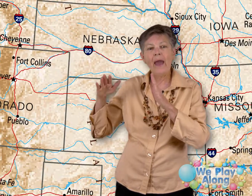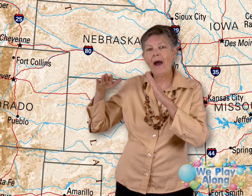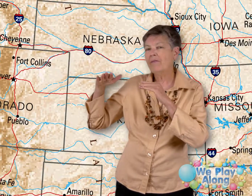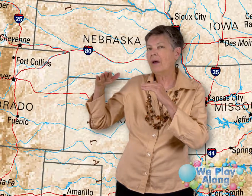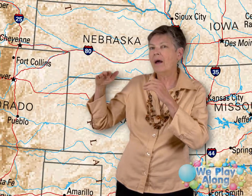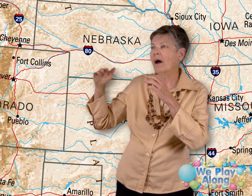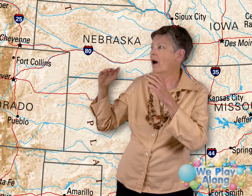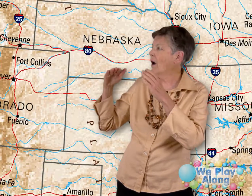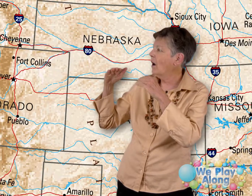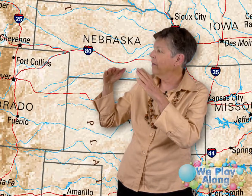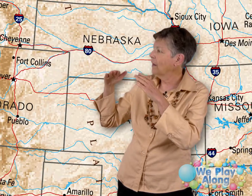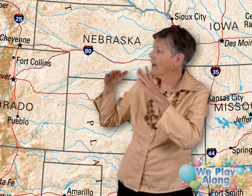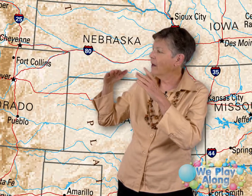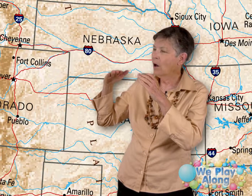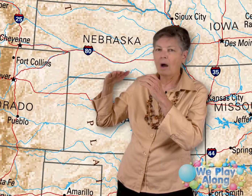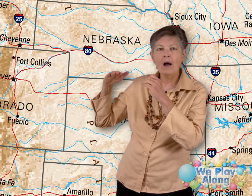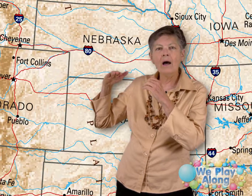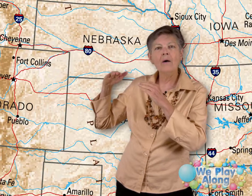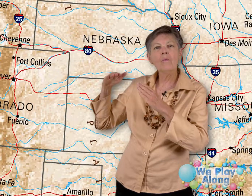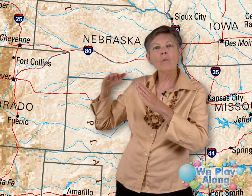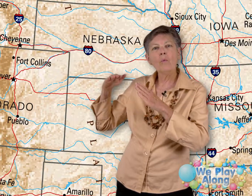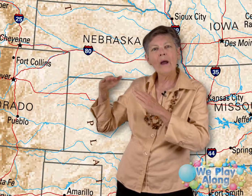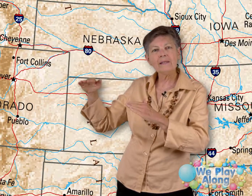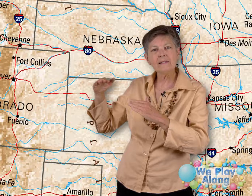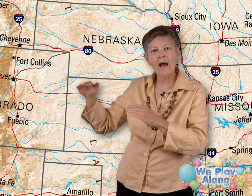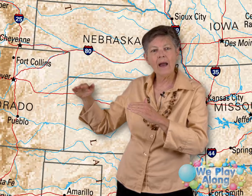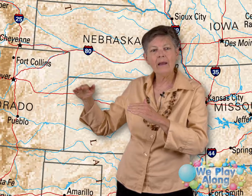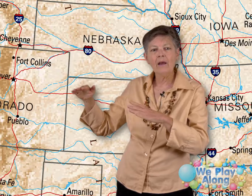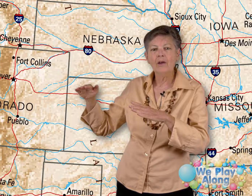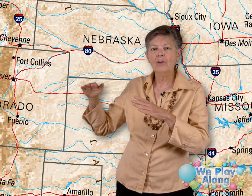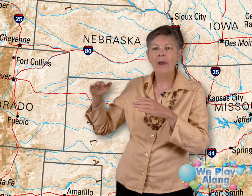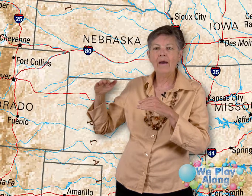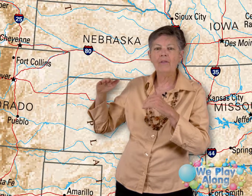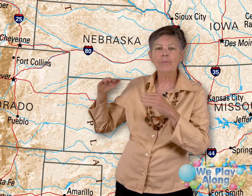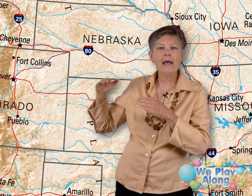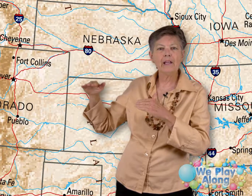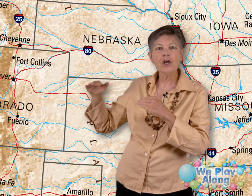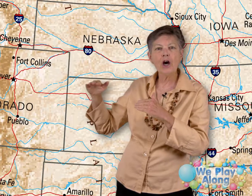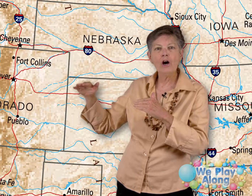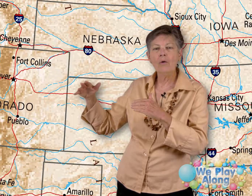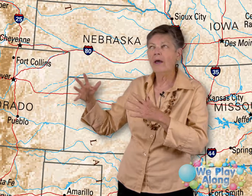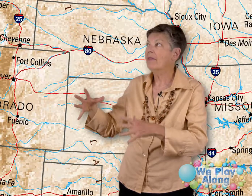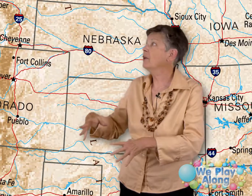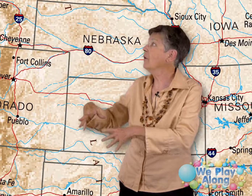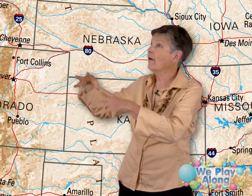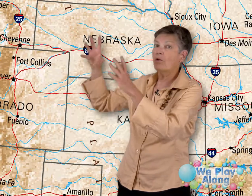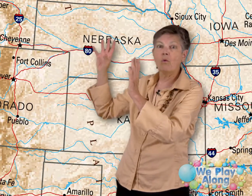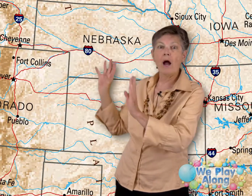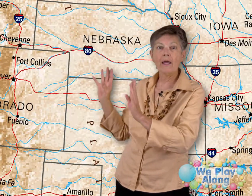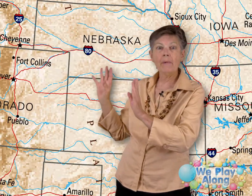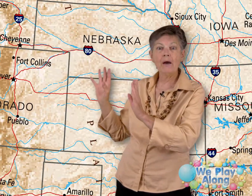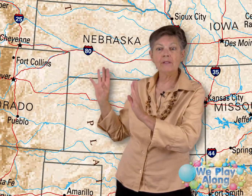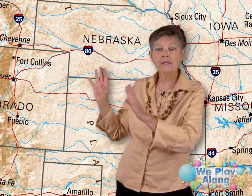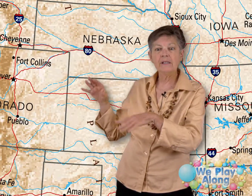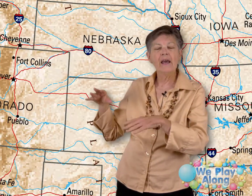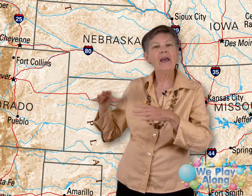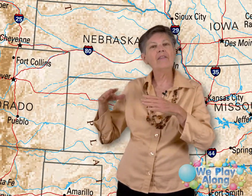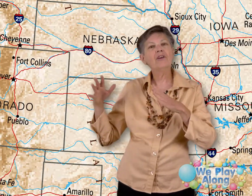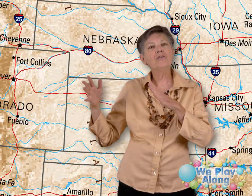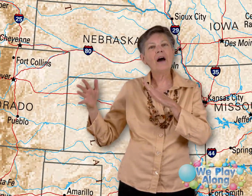have on the west side. You have the plateau, then you have the Rocky Mountains, and then you've got